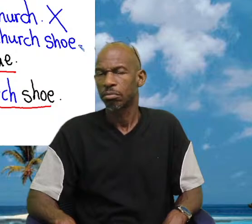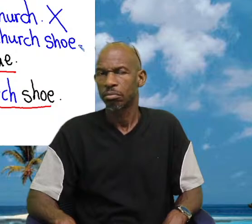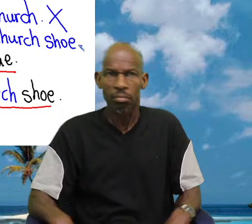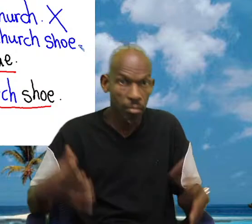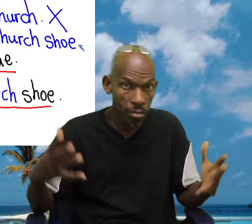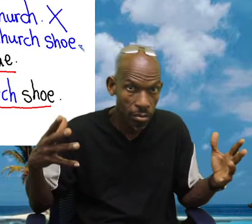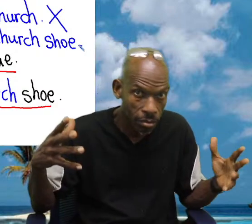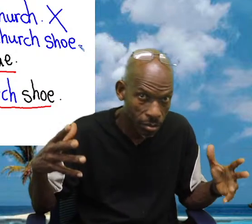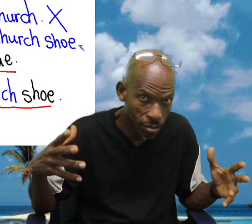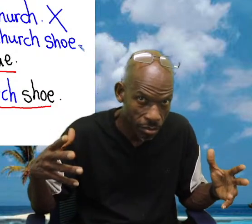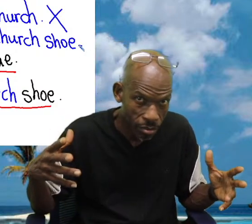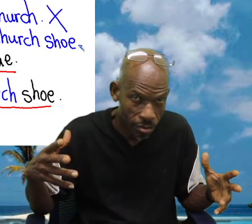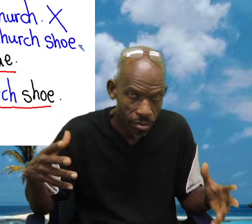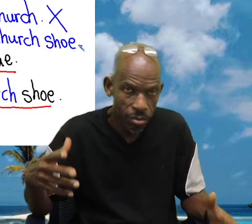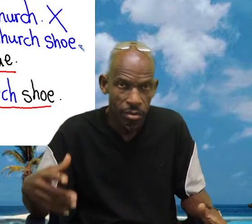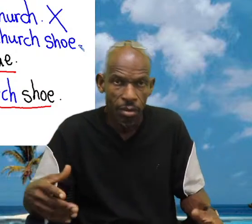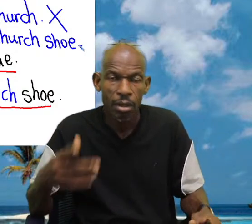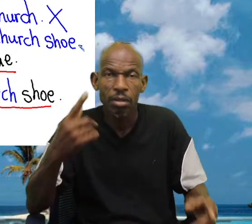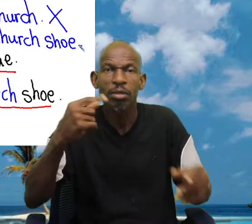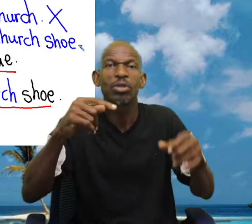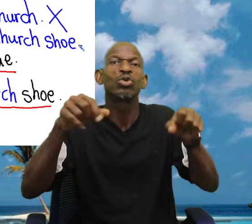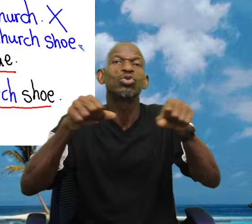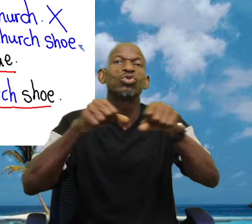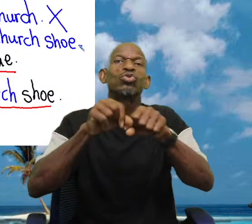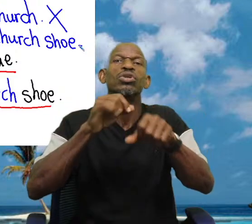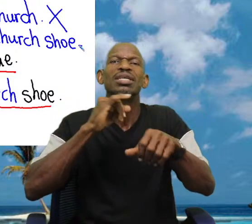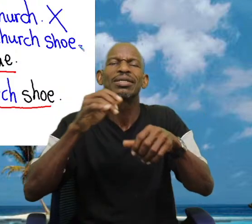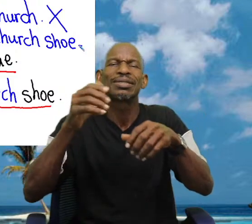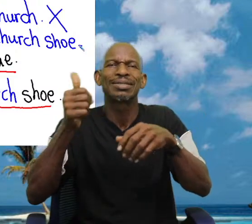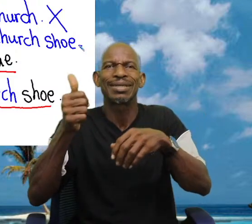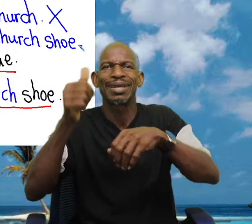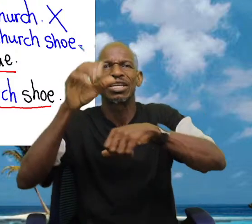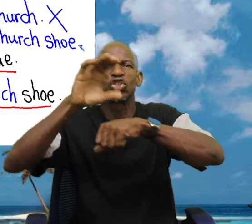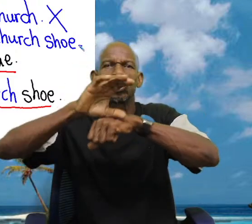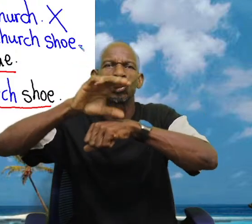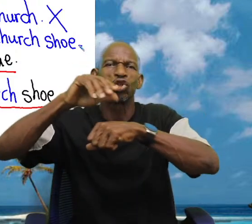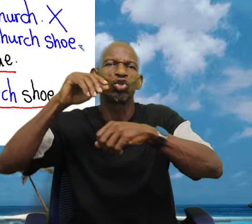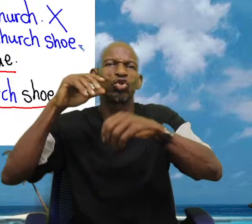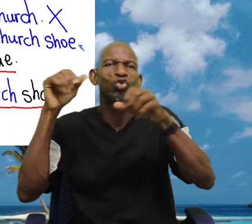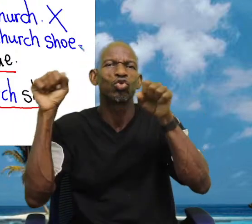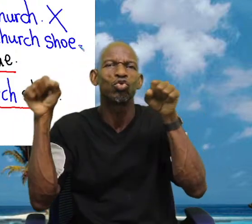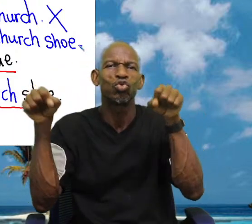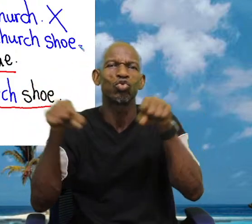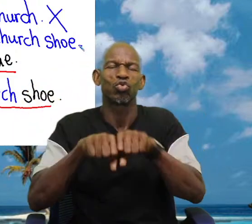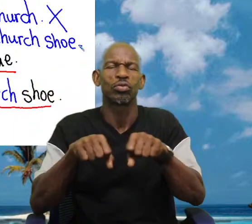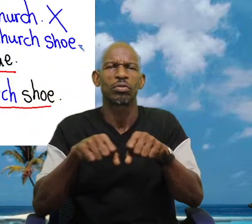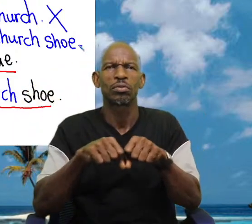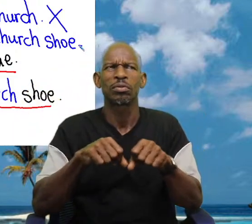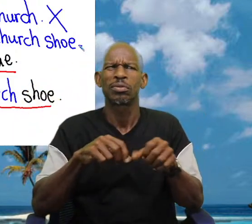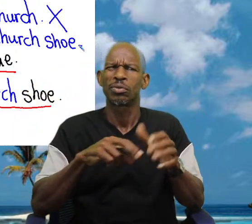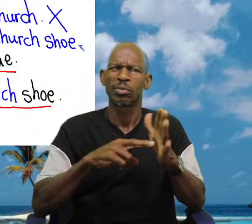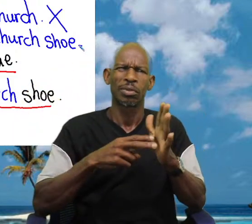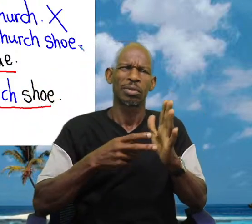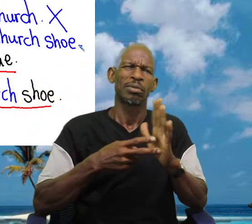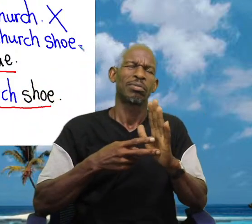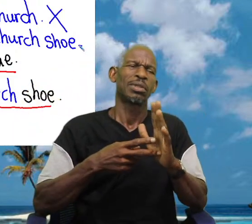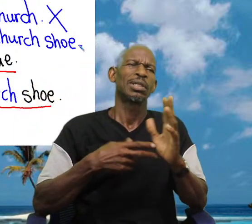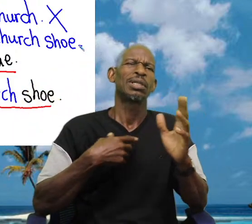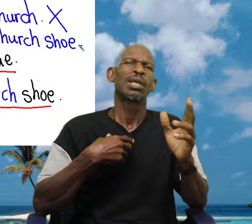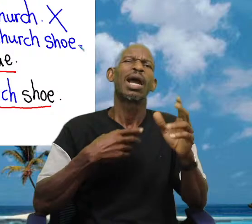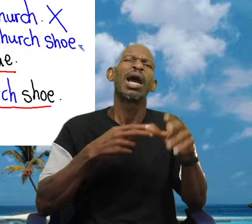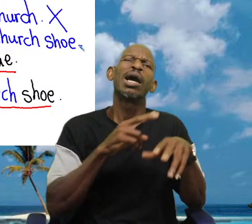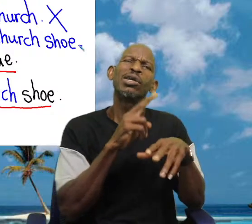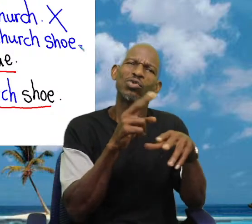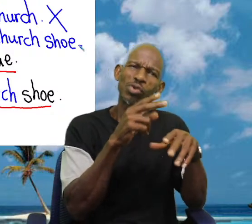So I have to say church shoe. I cannot just put church by itself. Because if I say the shoe is church, church